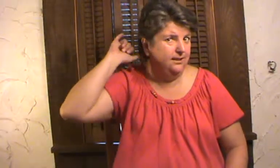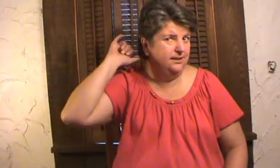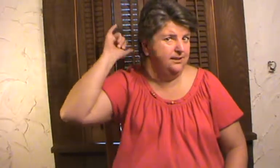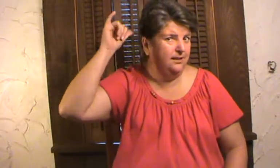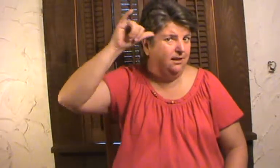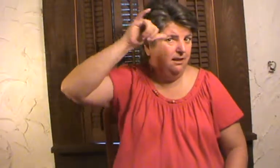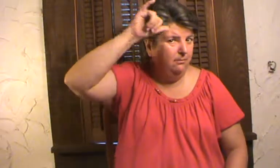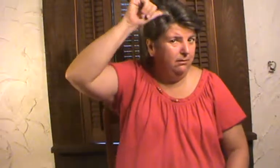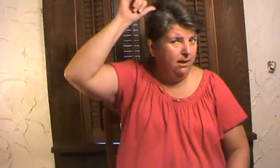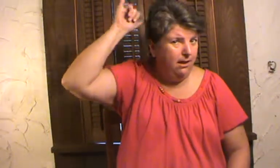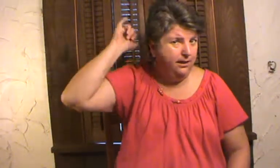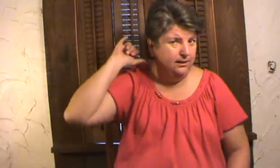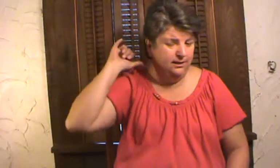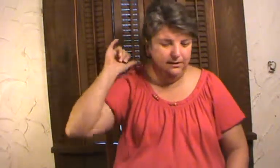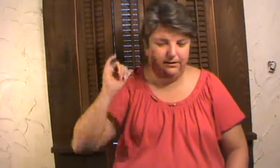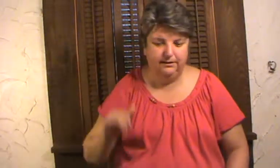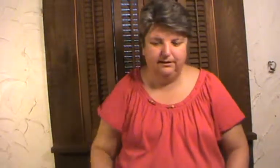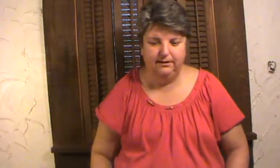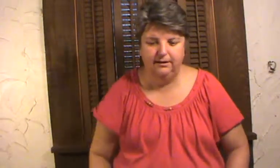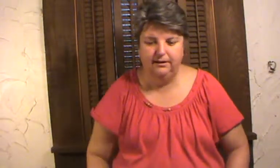this. Blonde.